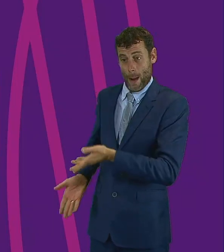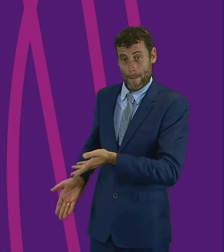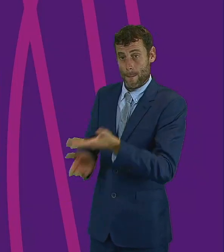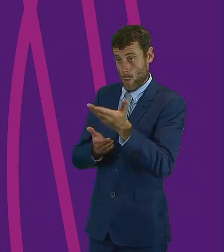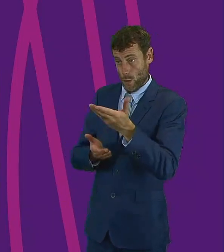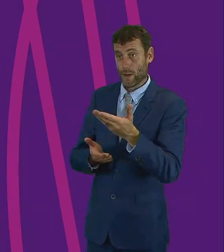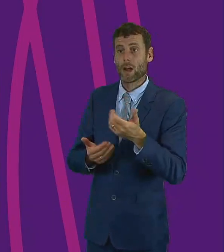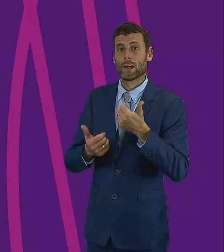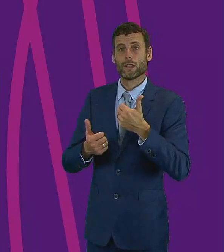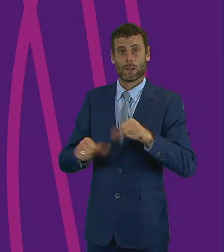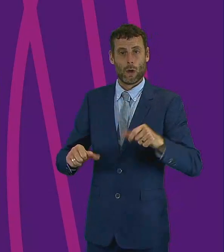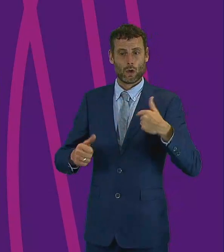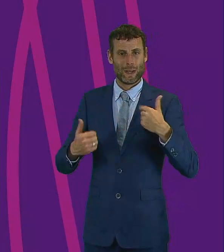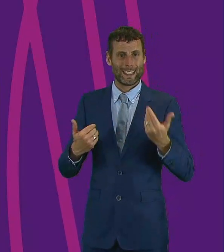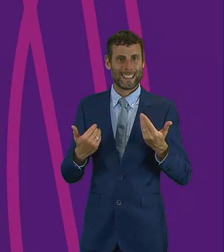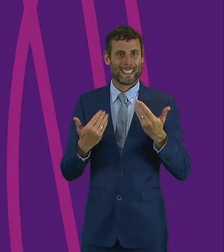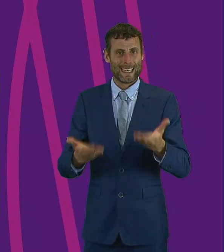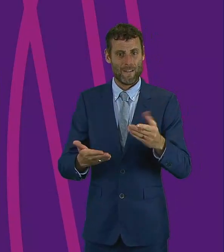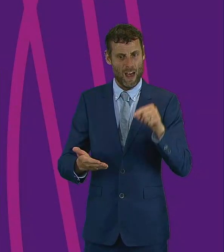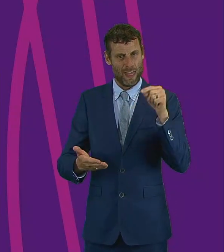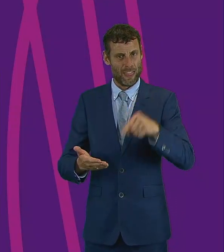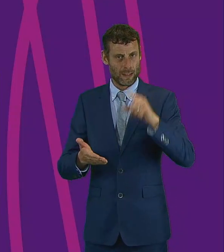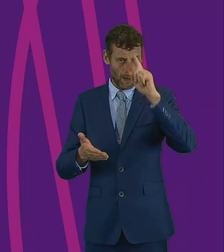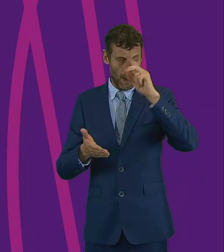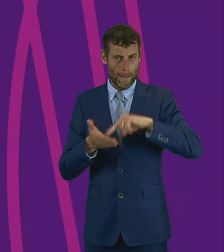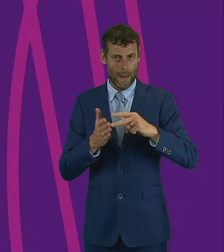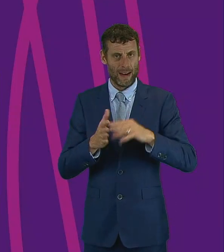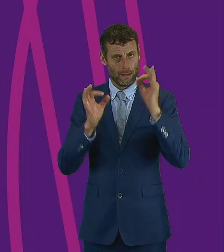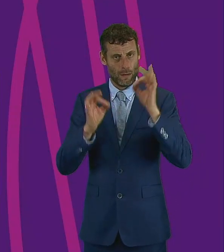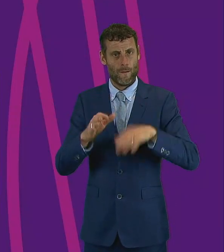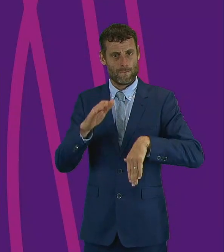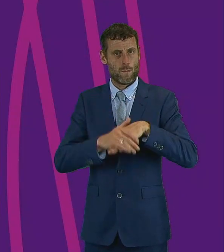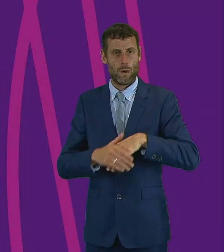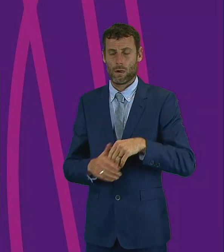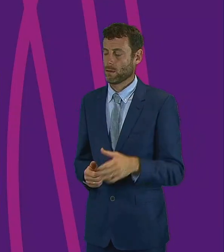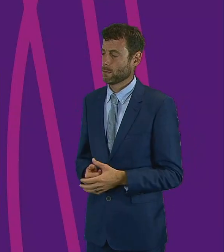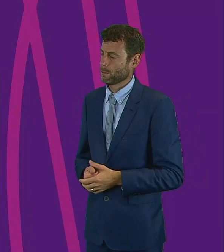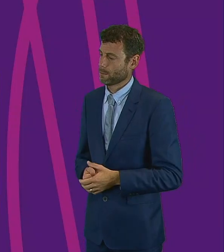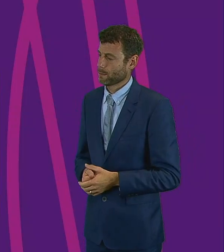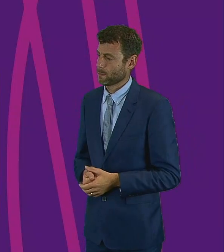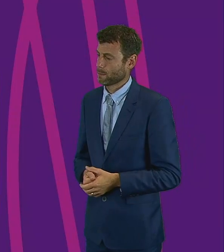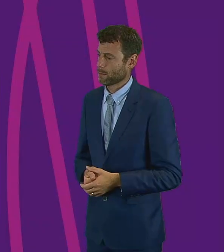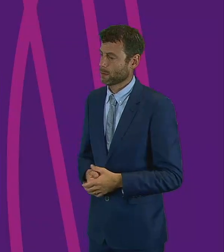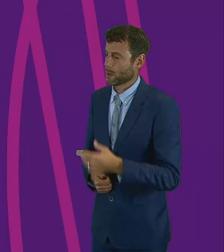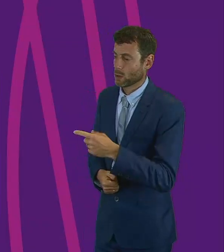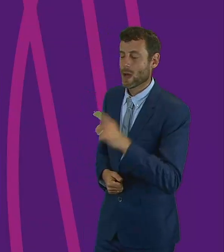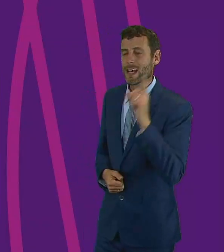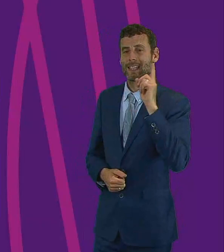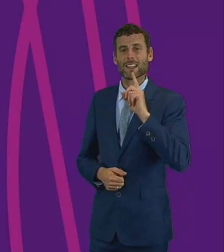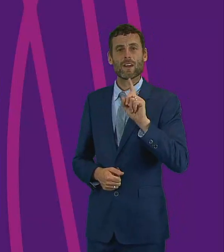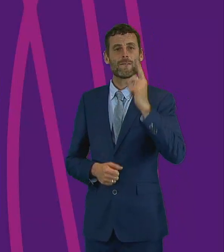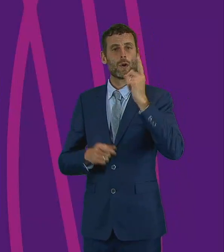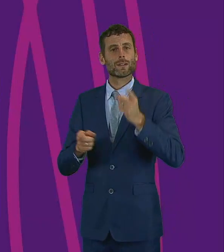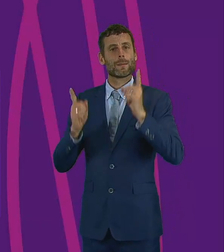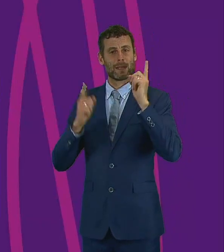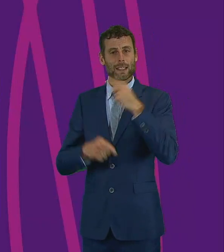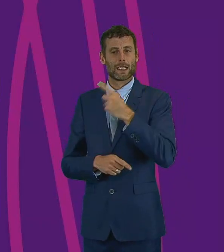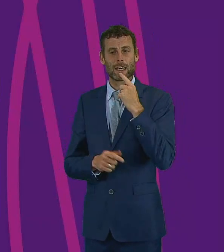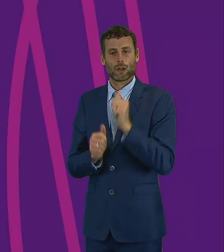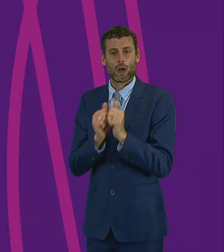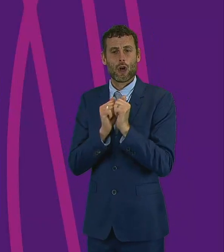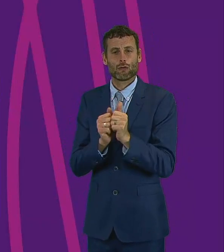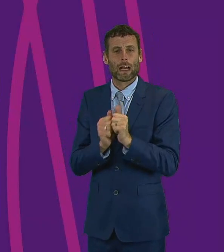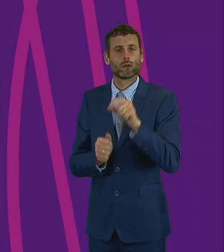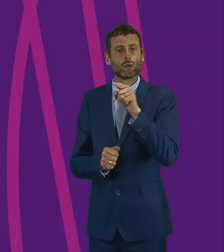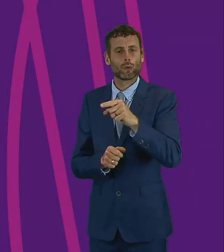full. Andy Whiteman, to be followed by Lee MacArthur. Yesterday, the First Minister expressed her gratitude to the emergency services for the